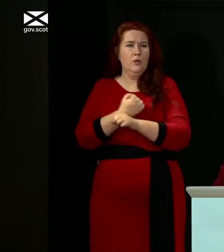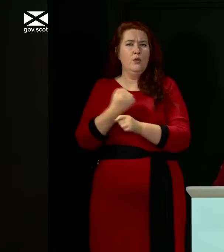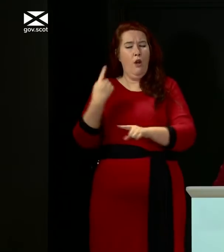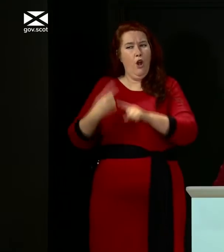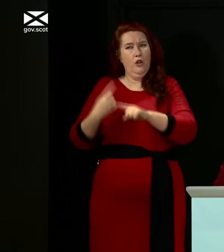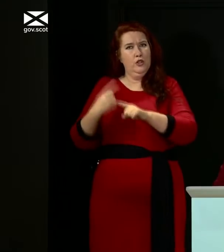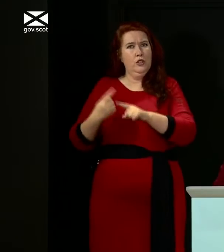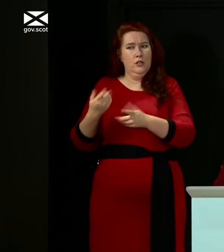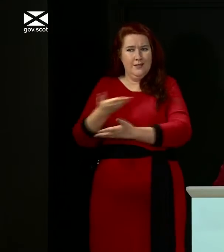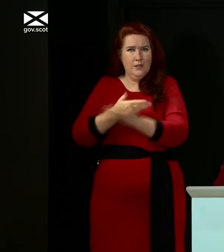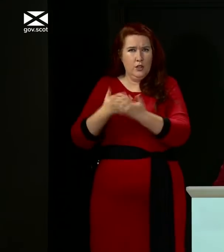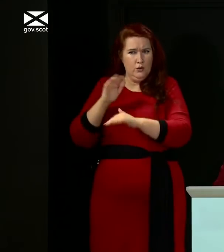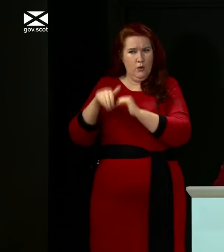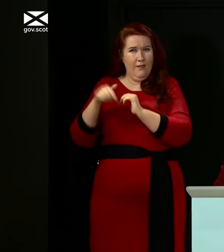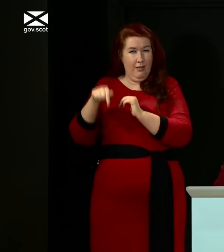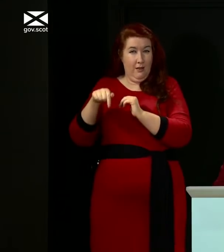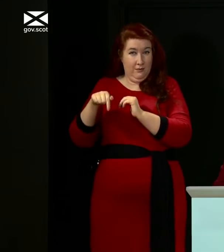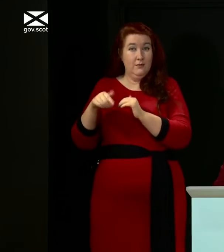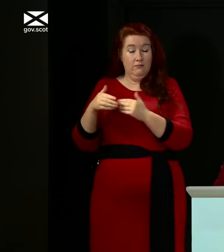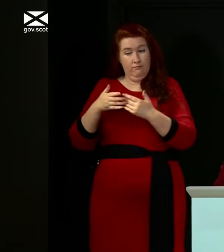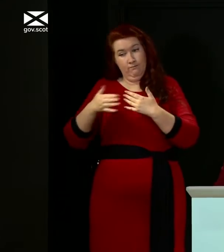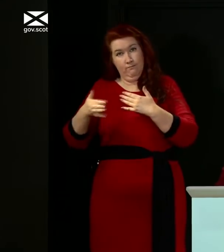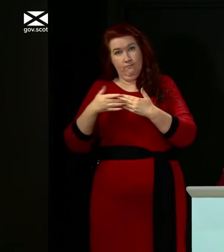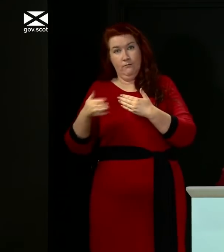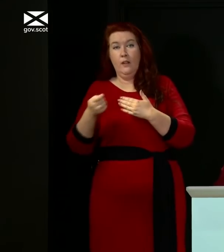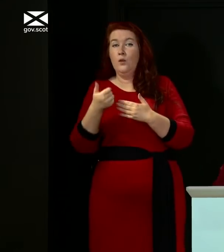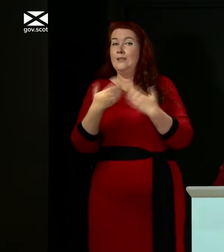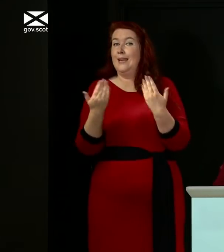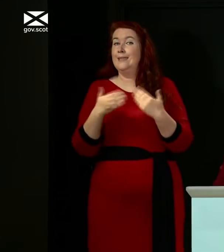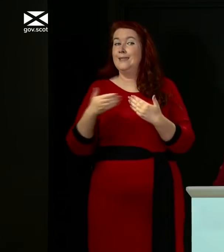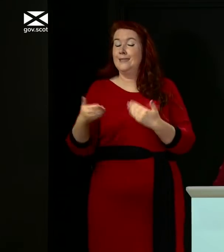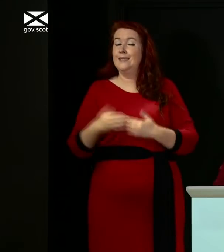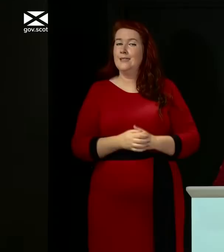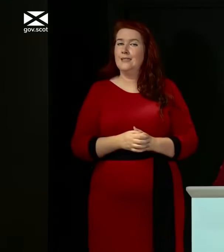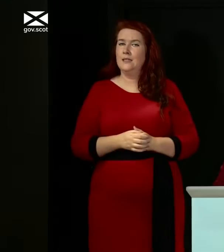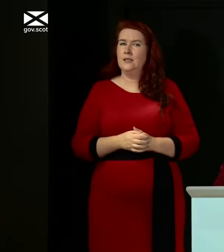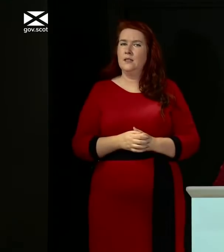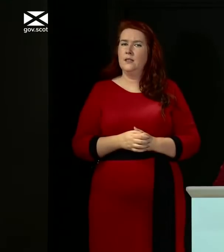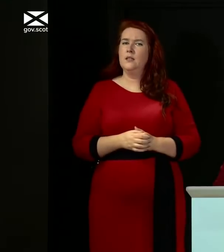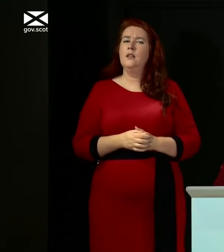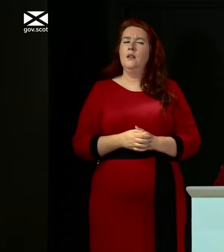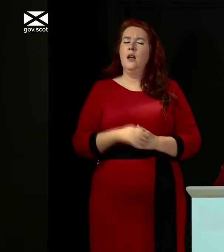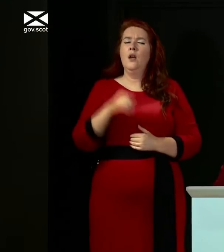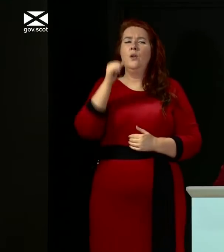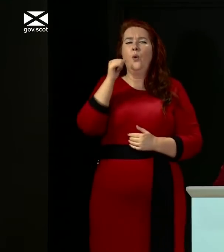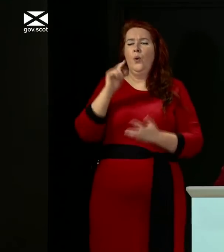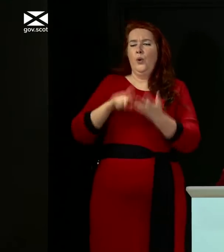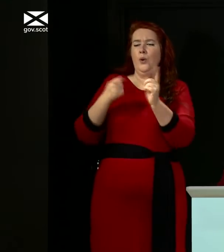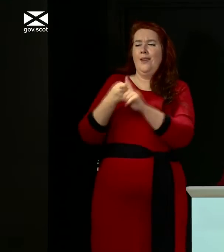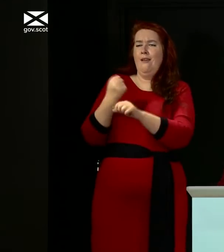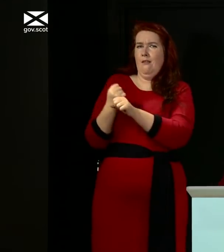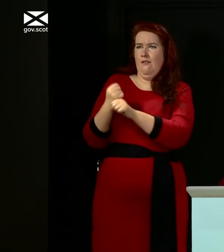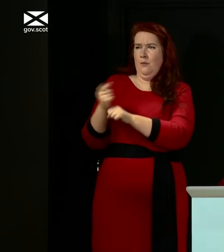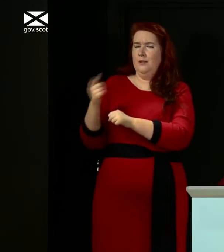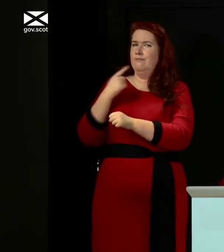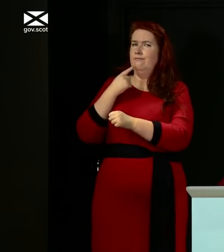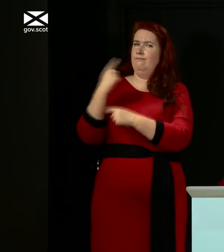Nations discussions about that over the course of the days. And I think there's been some speculation from the UK Government